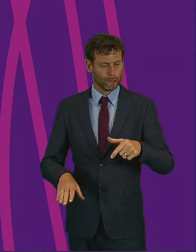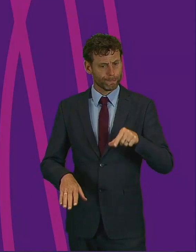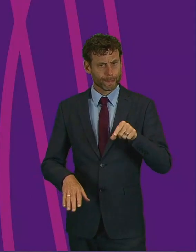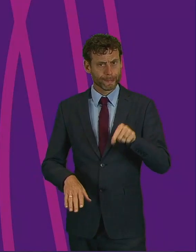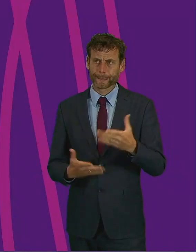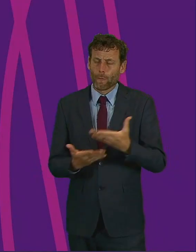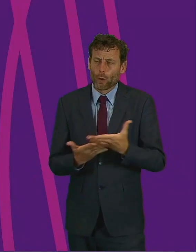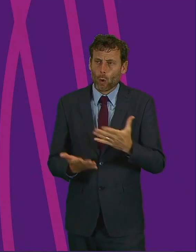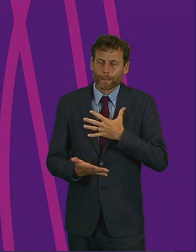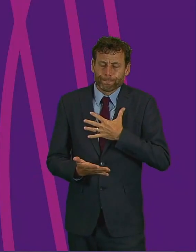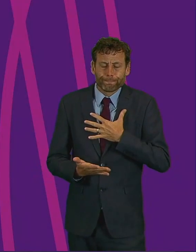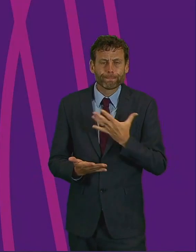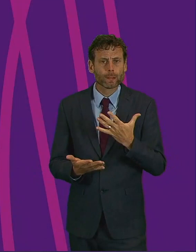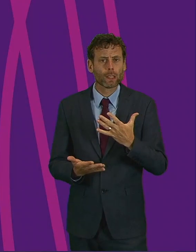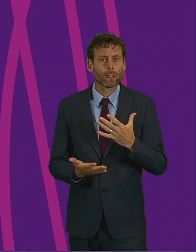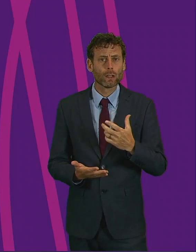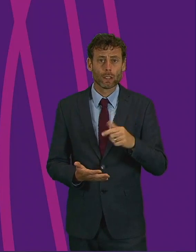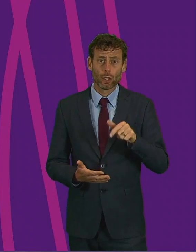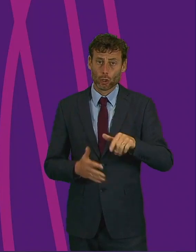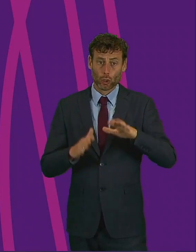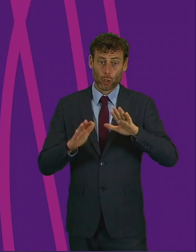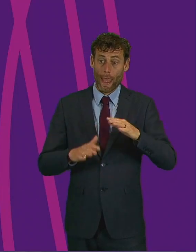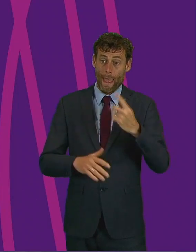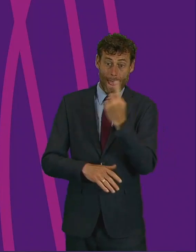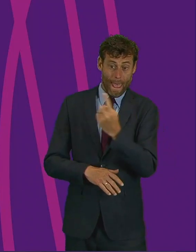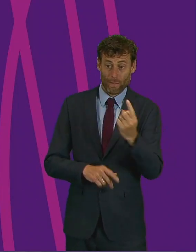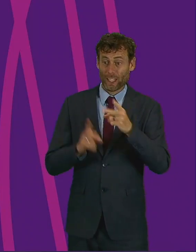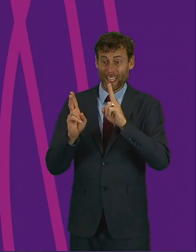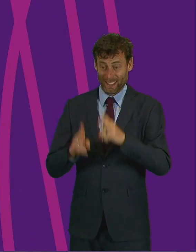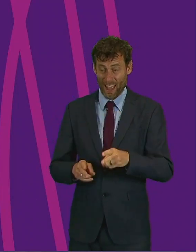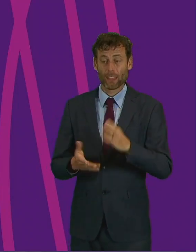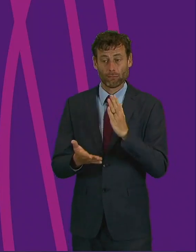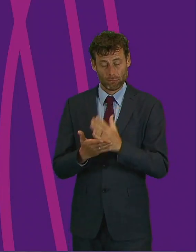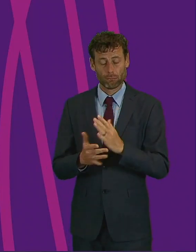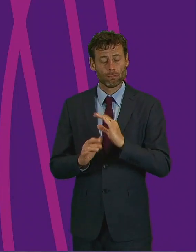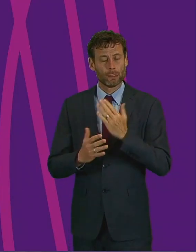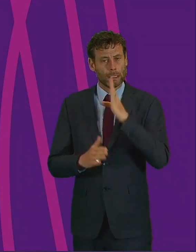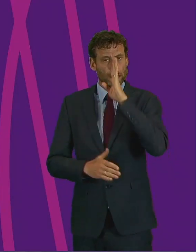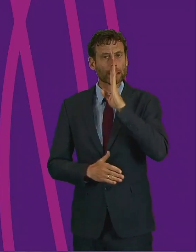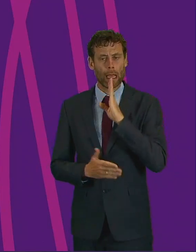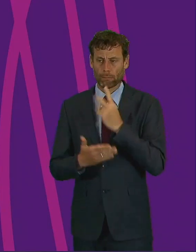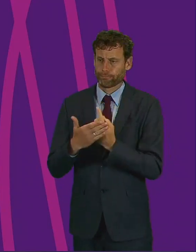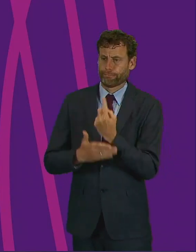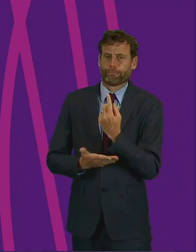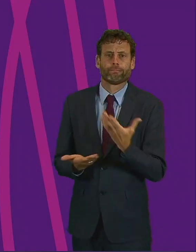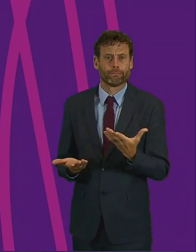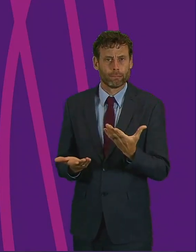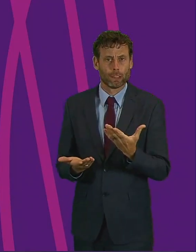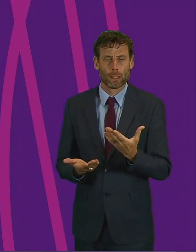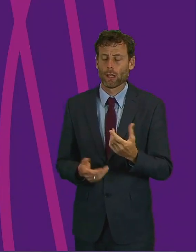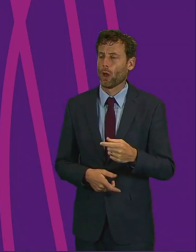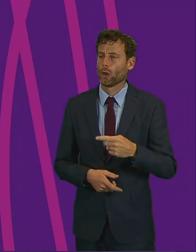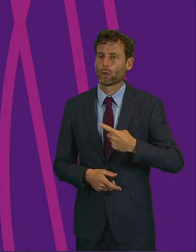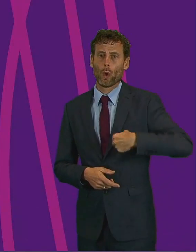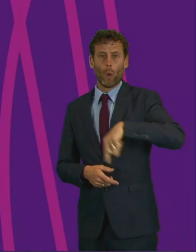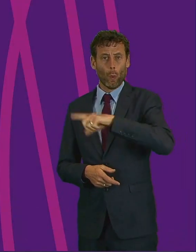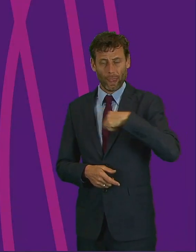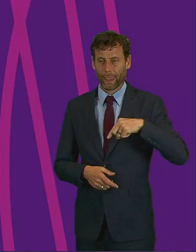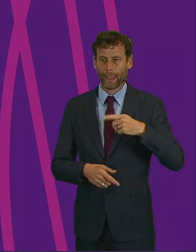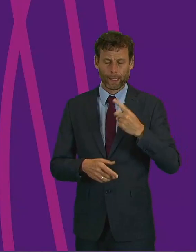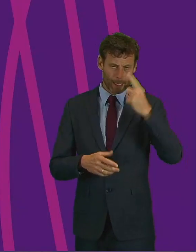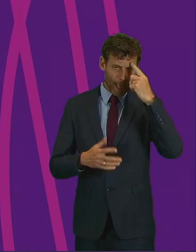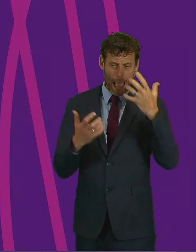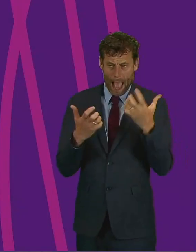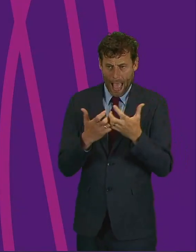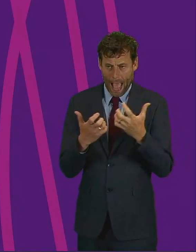already today and will continue to say, every single death is a tragedy. We've acted throughout this crisis on the basis of the best available advice to keep